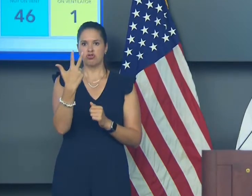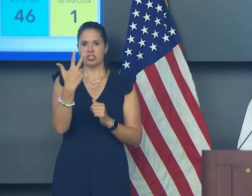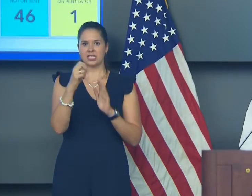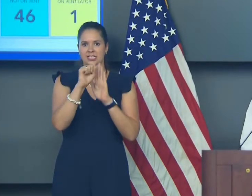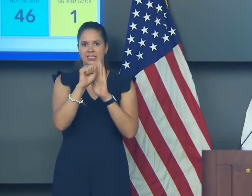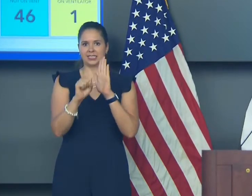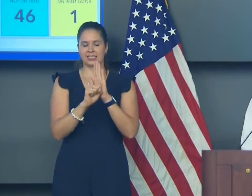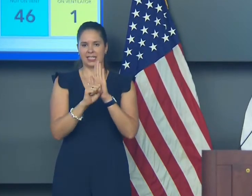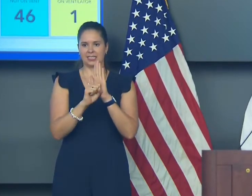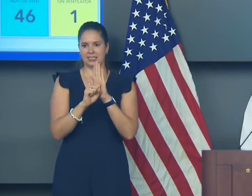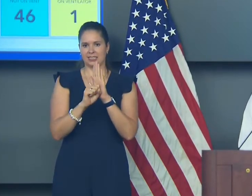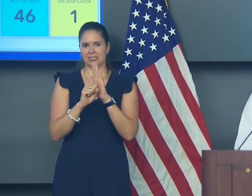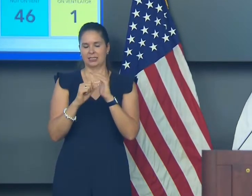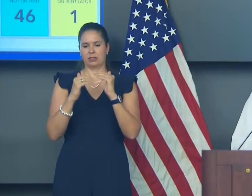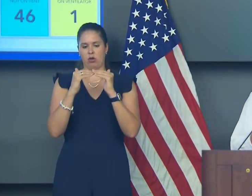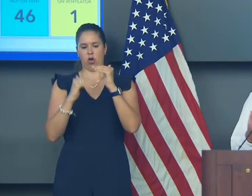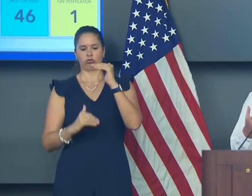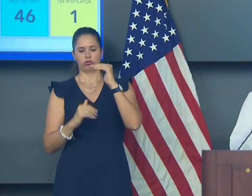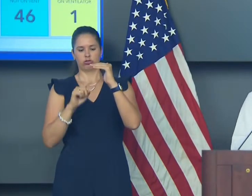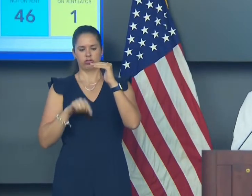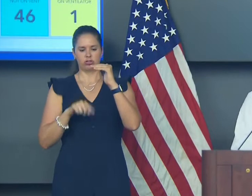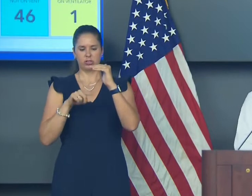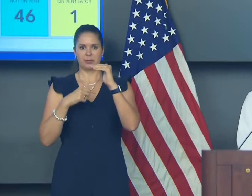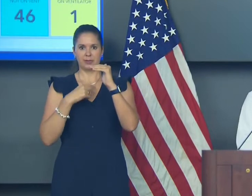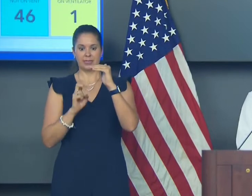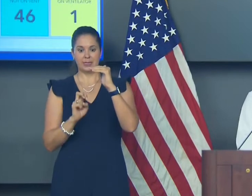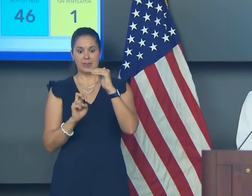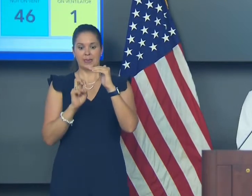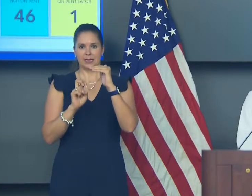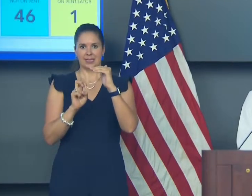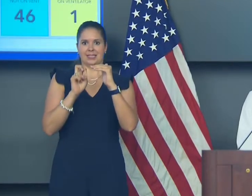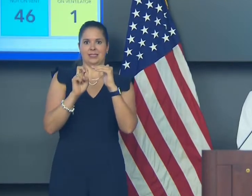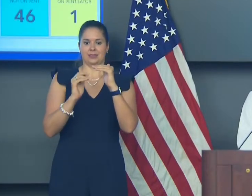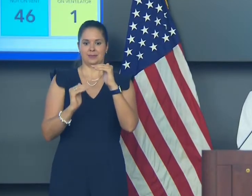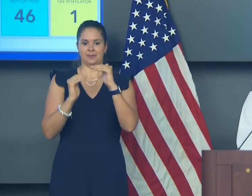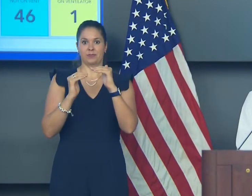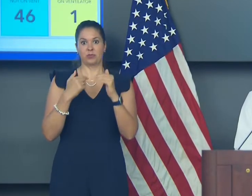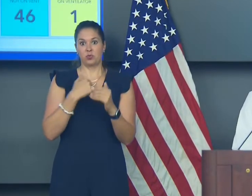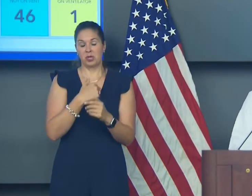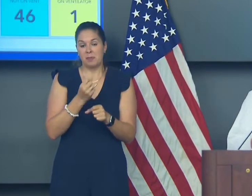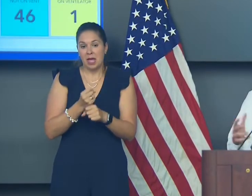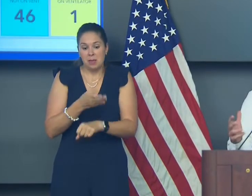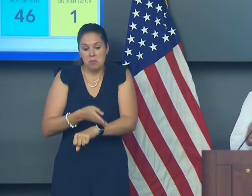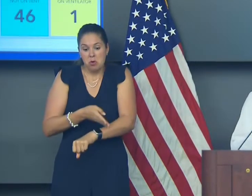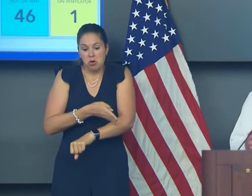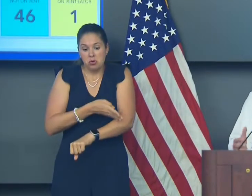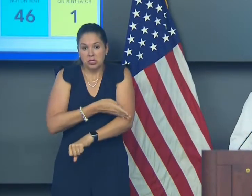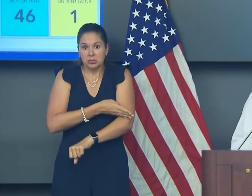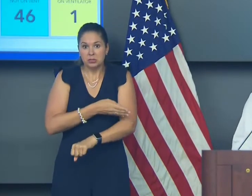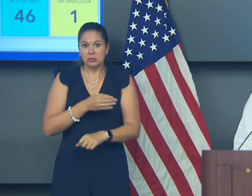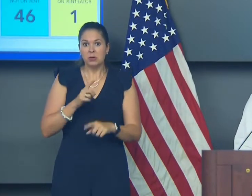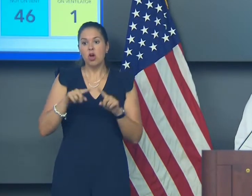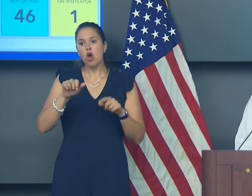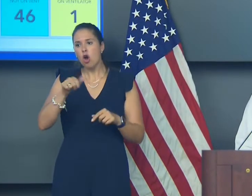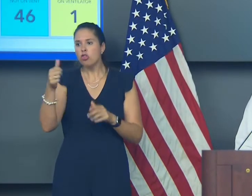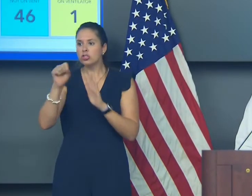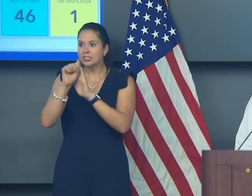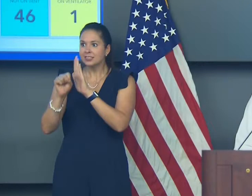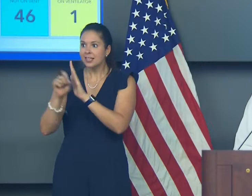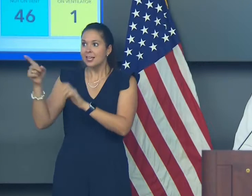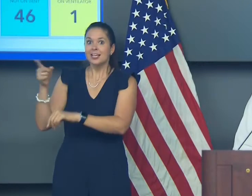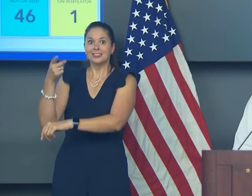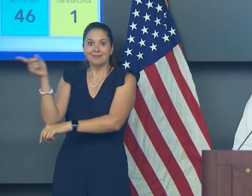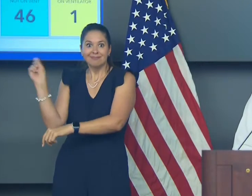states behind us. I guess that indicates we're making progress here, but of course these other states are continuing to make